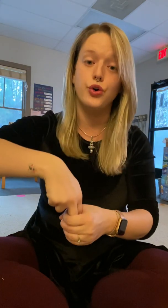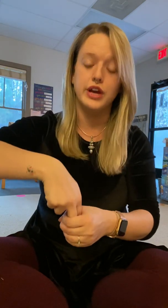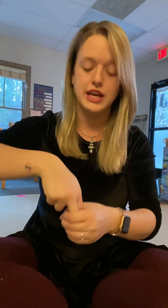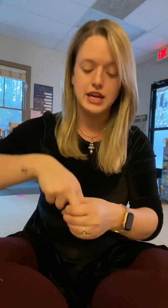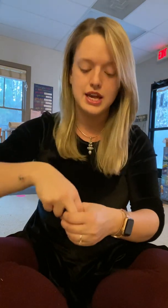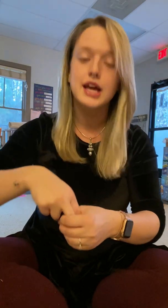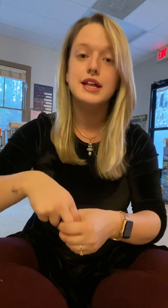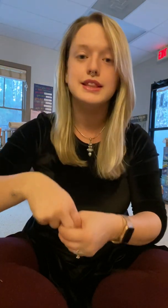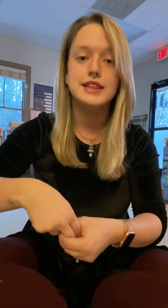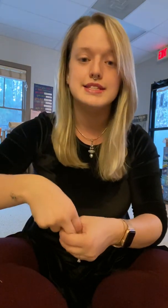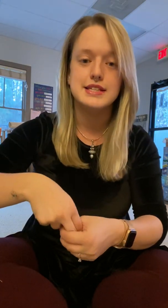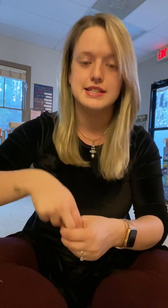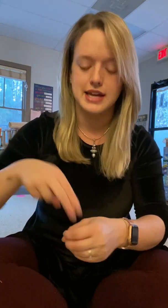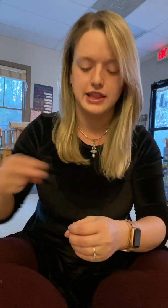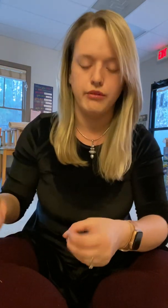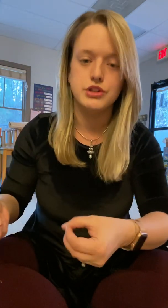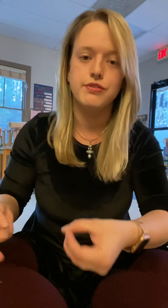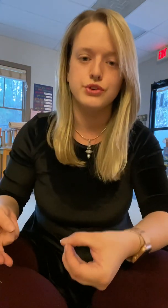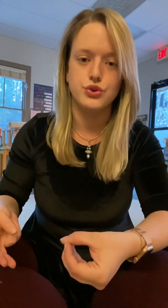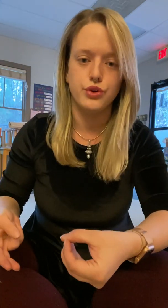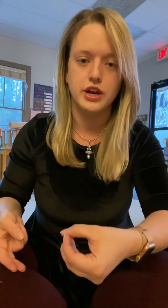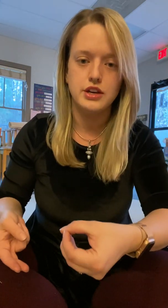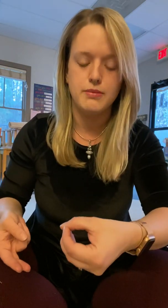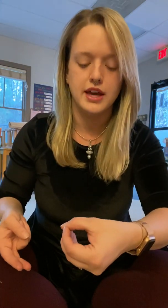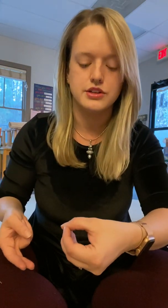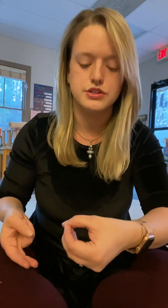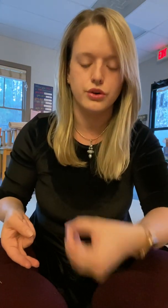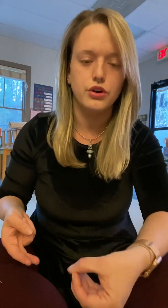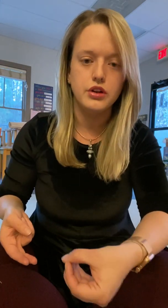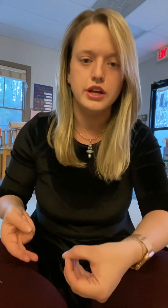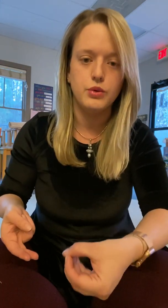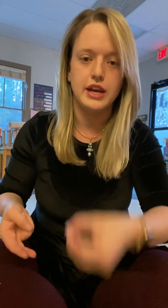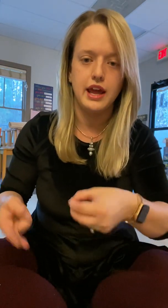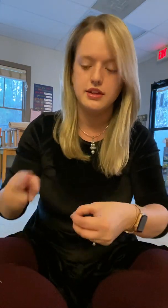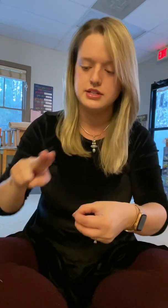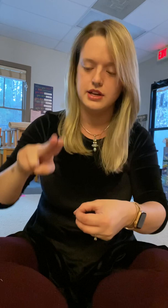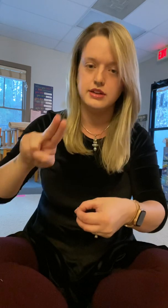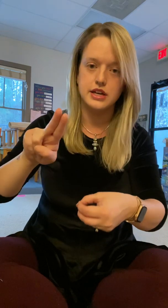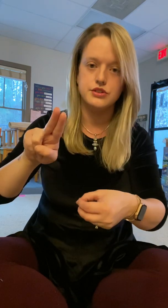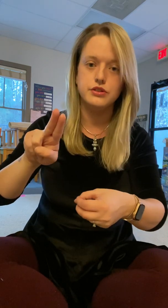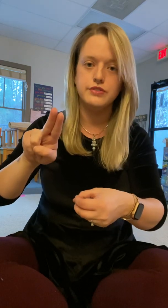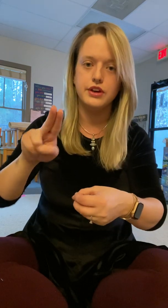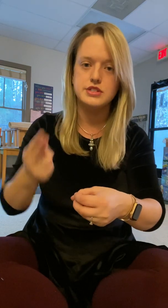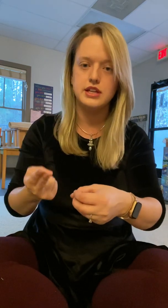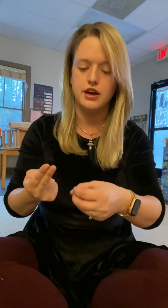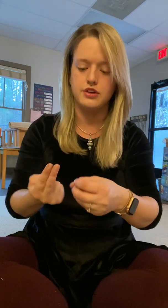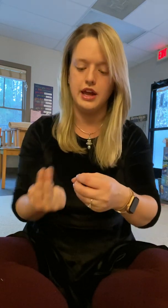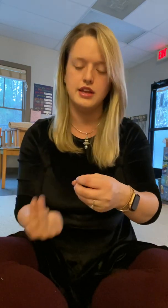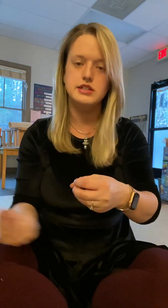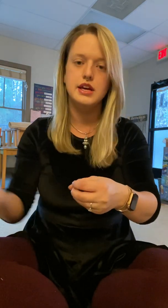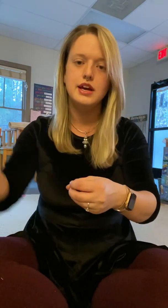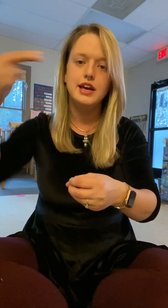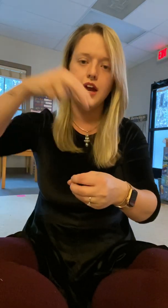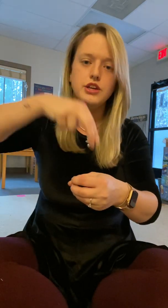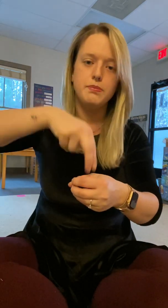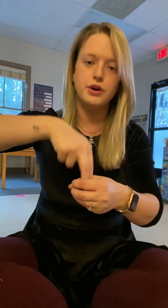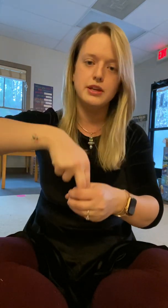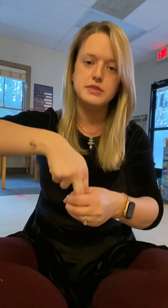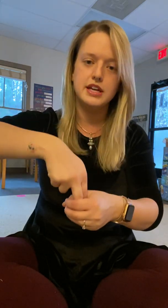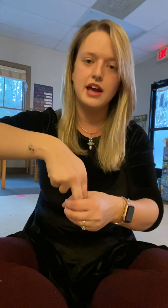join. This is the sign language for join. You make a circle in one hand, and you take 2 fingers in the other hand, and you put them together.